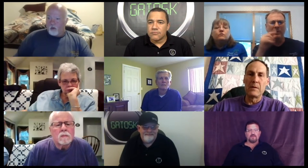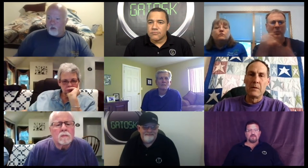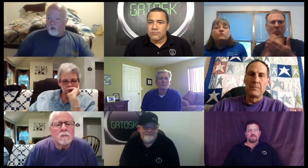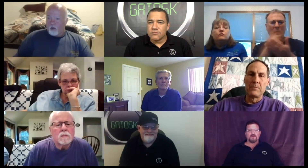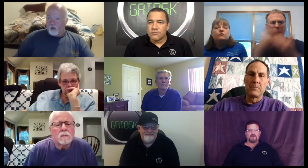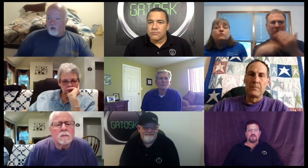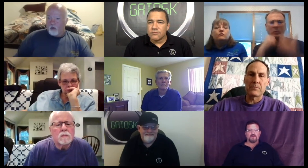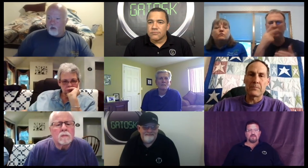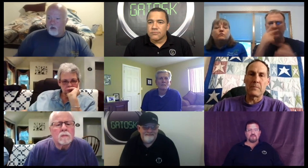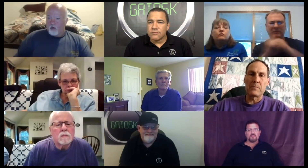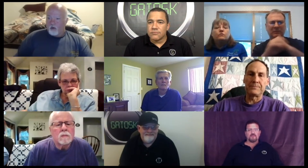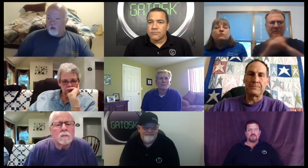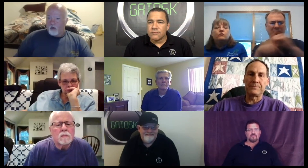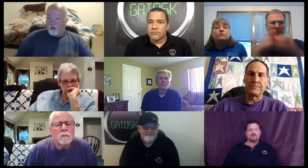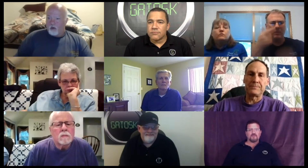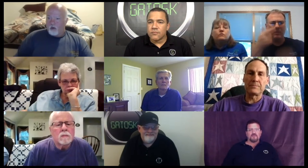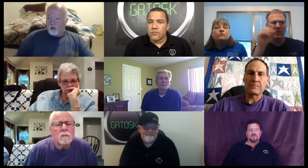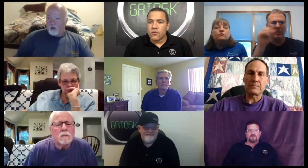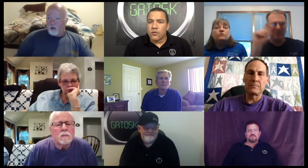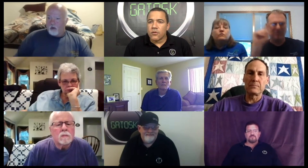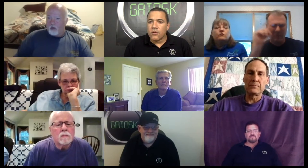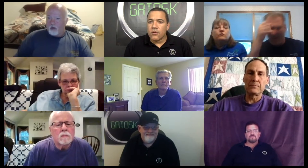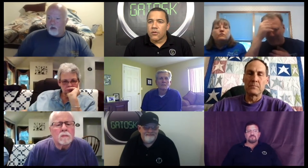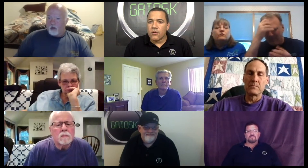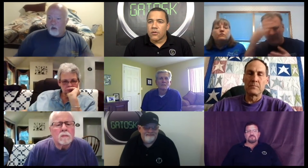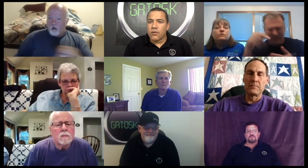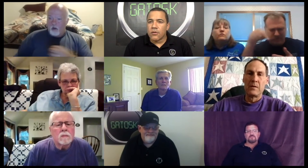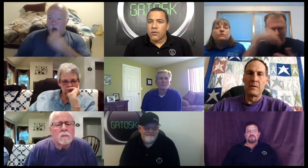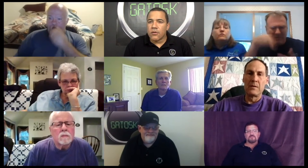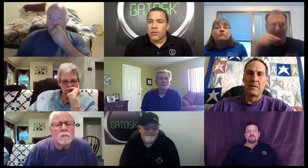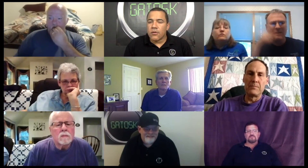where is it now? I don't see the advertising for Gatosk.